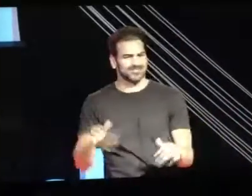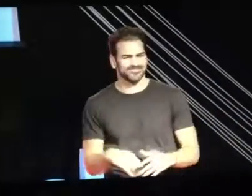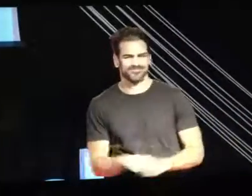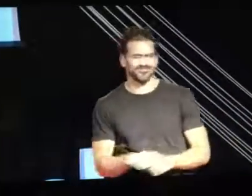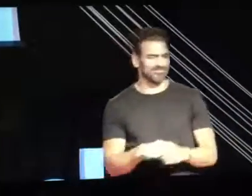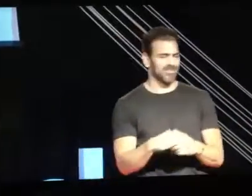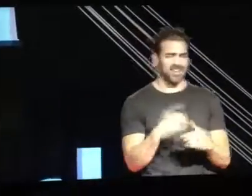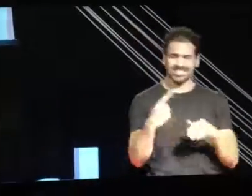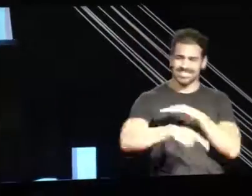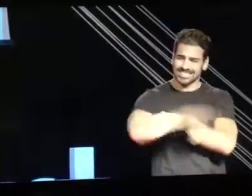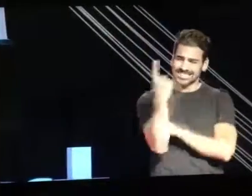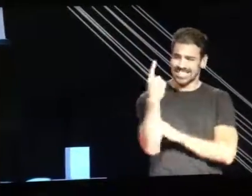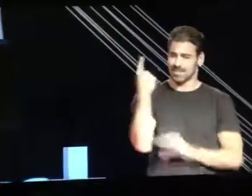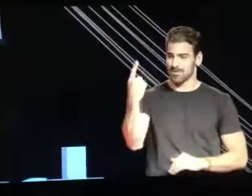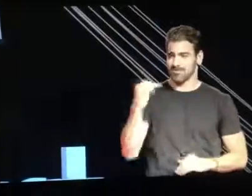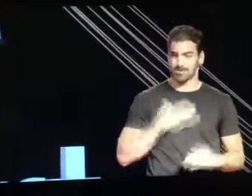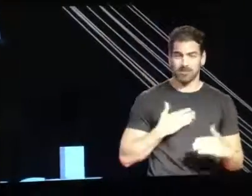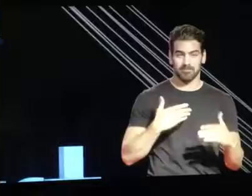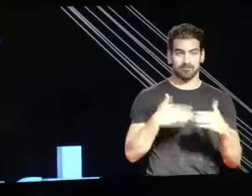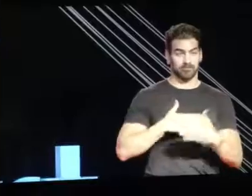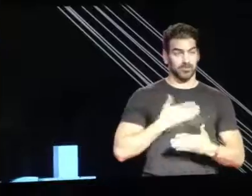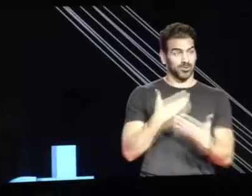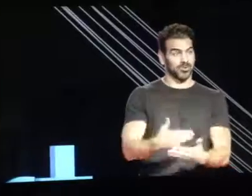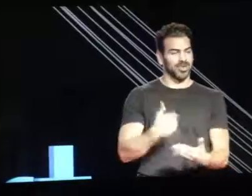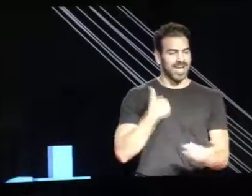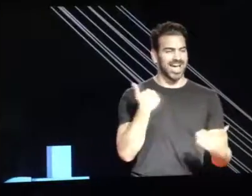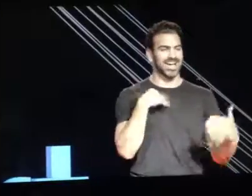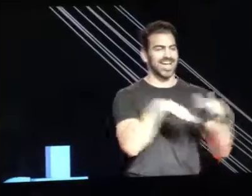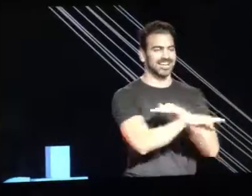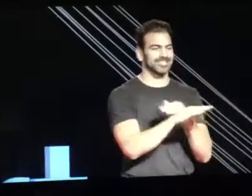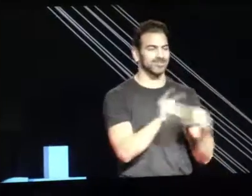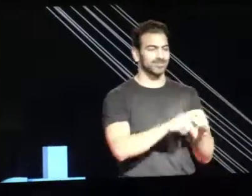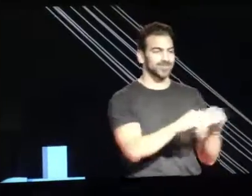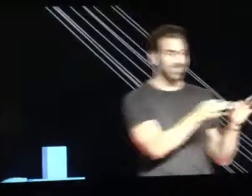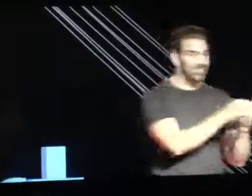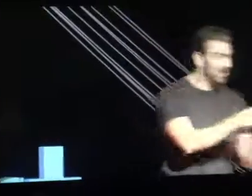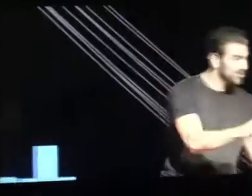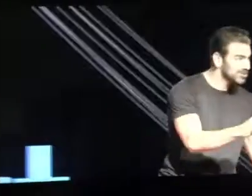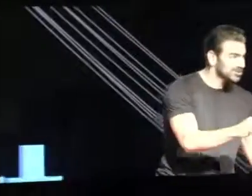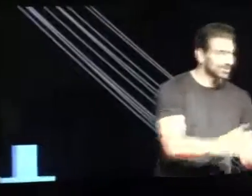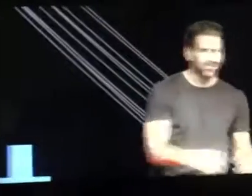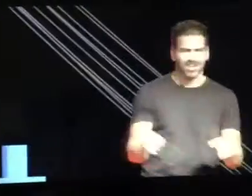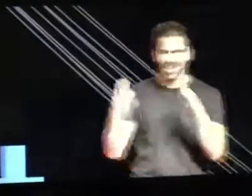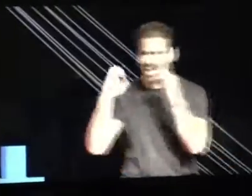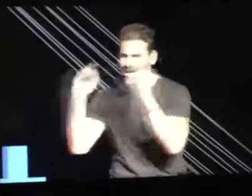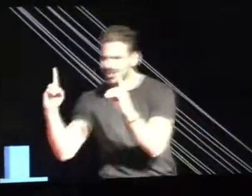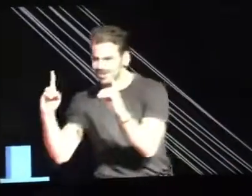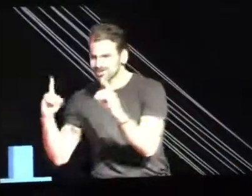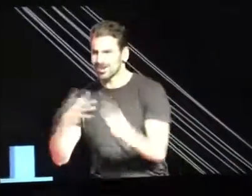person. So I already know. So from day one, I had access to language